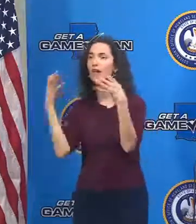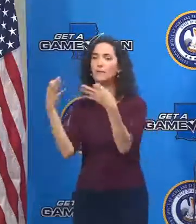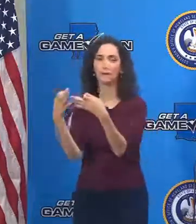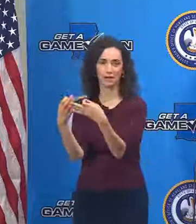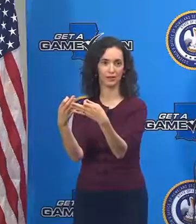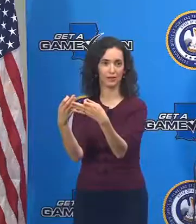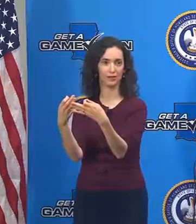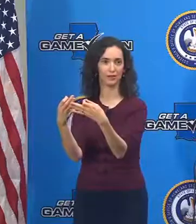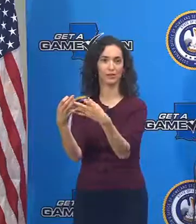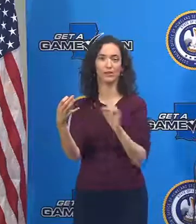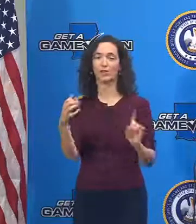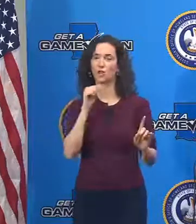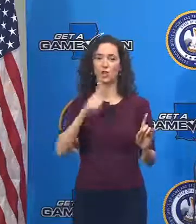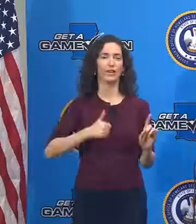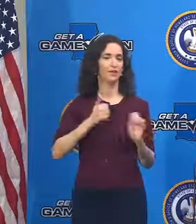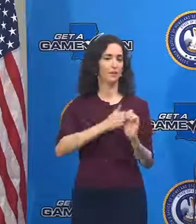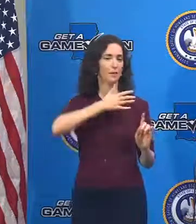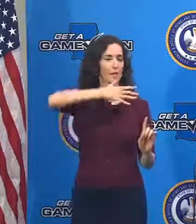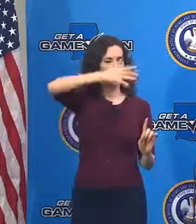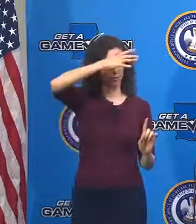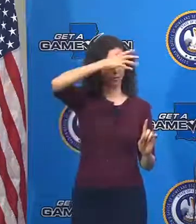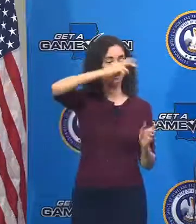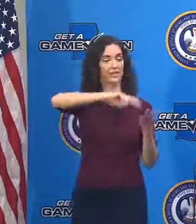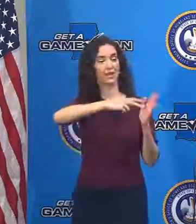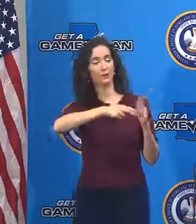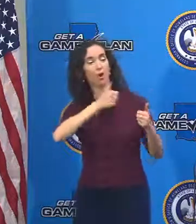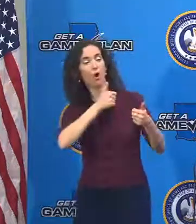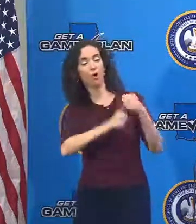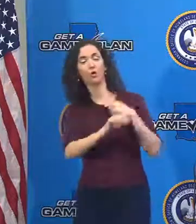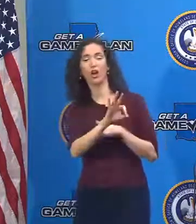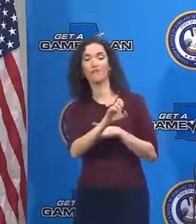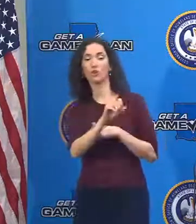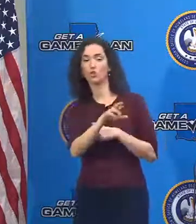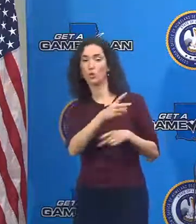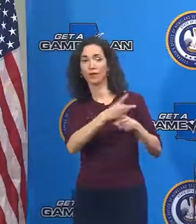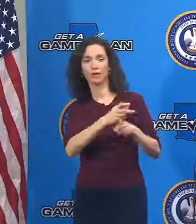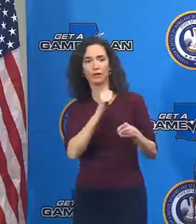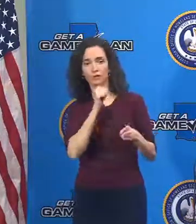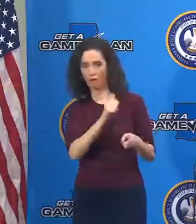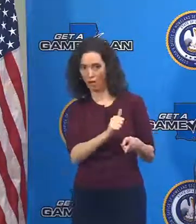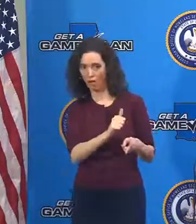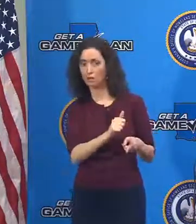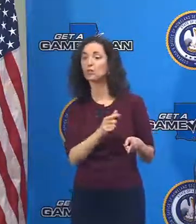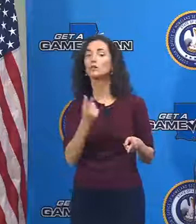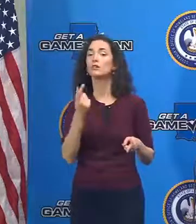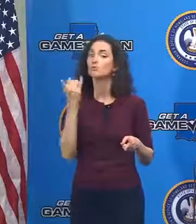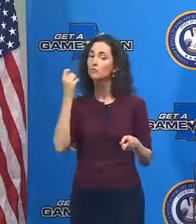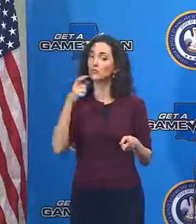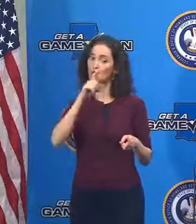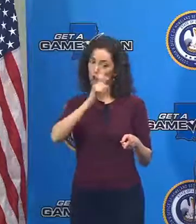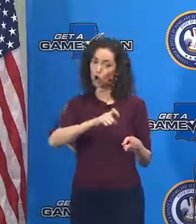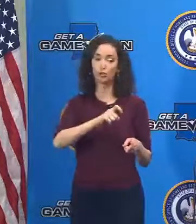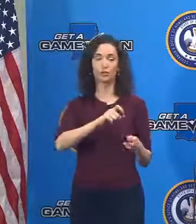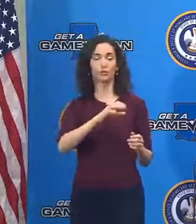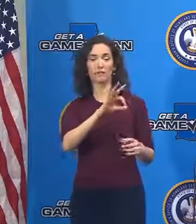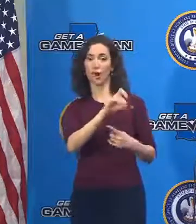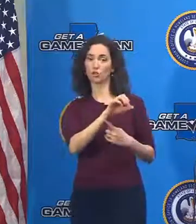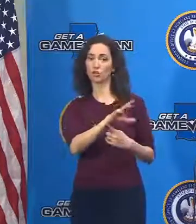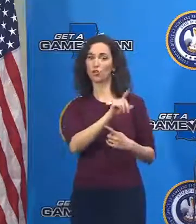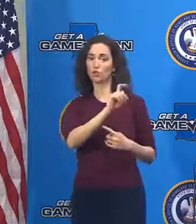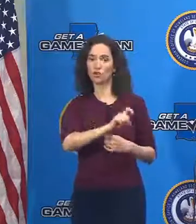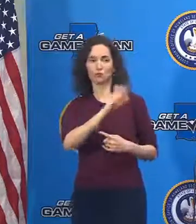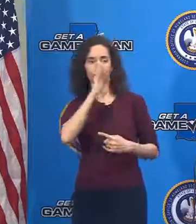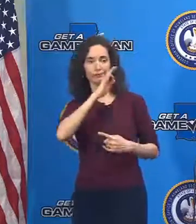these children are not in the foster care system, but they would be if these family members didn't step up for their